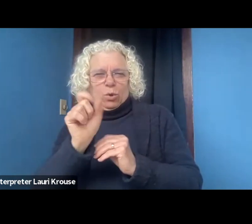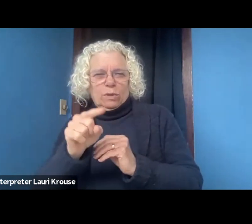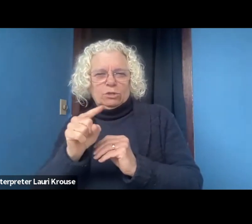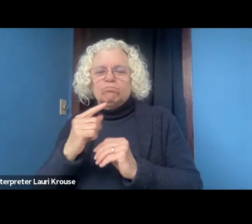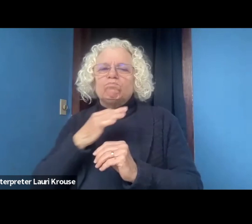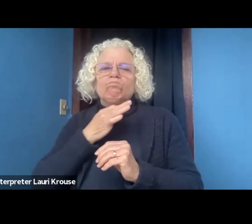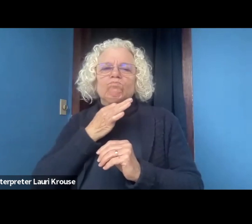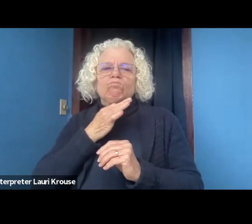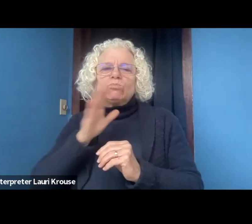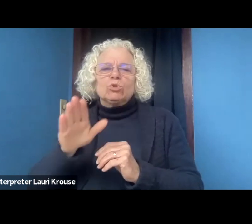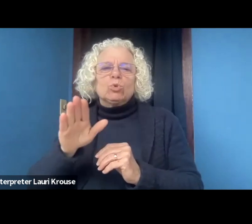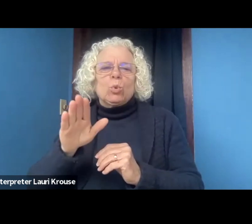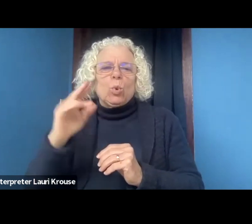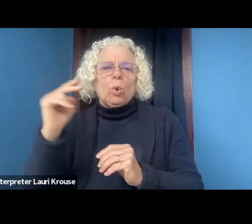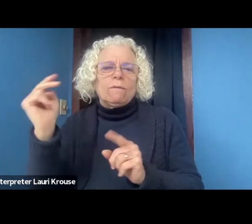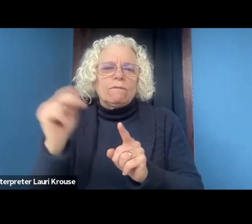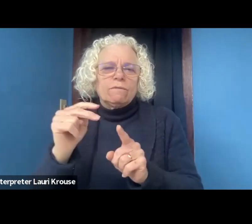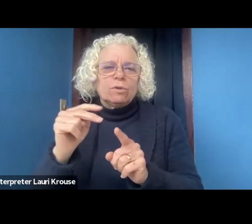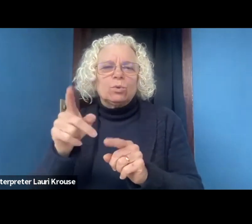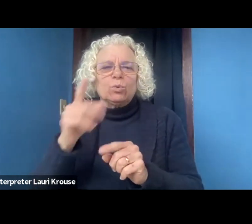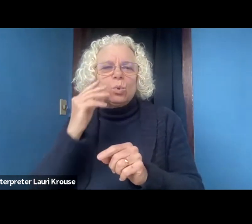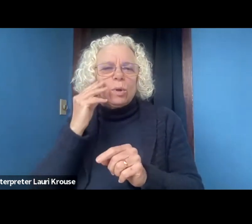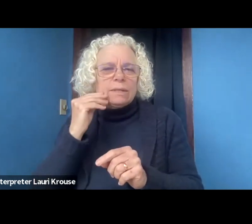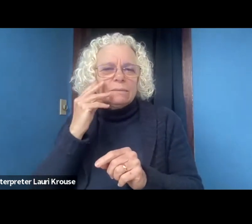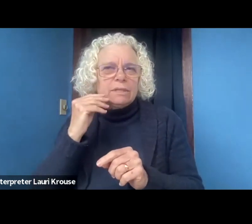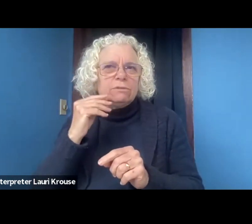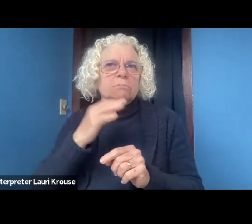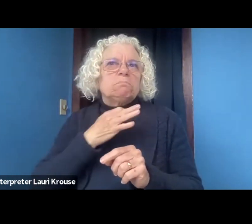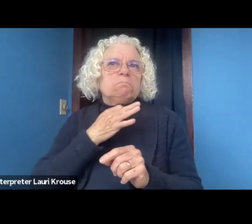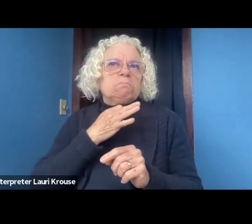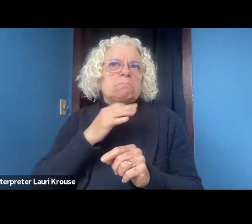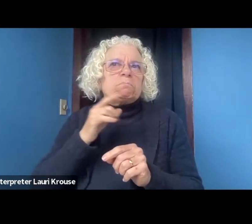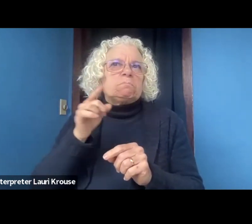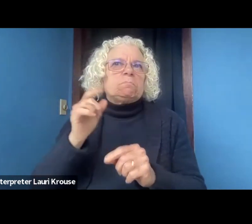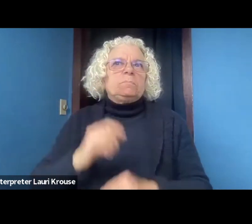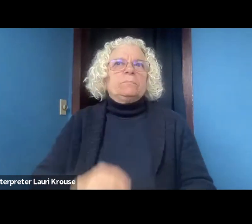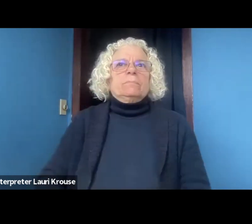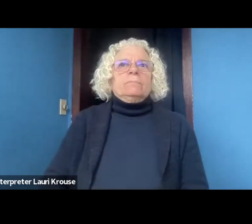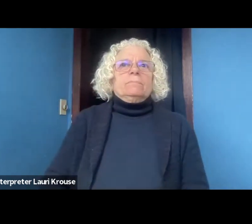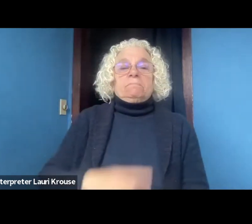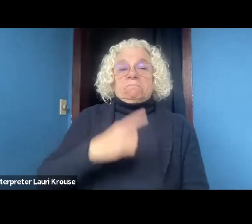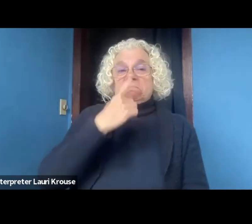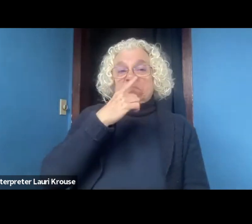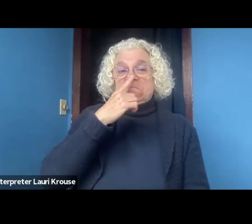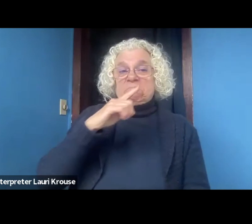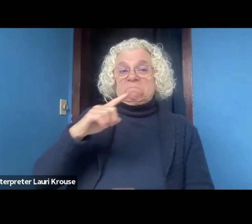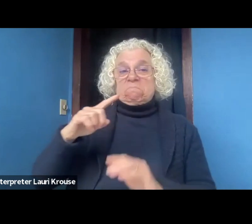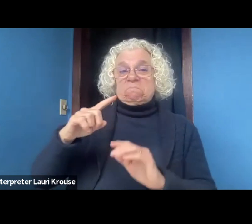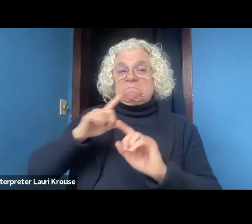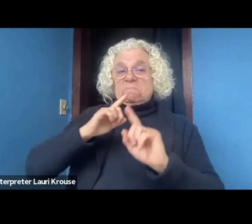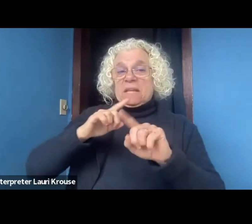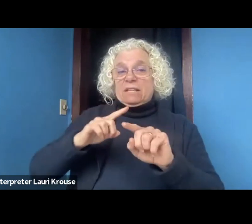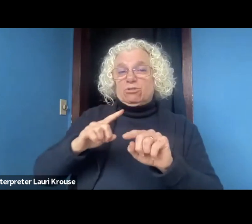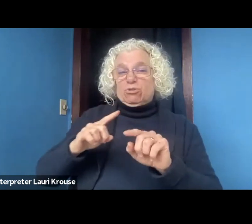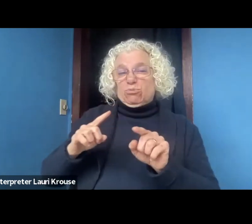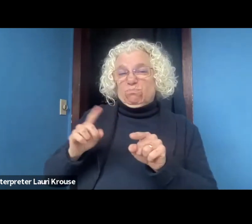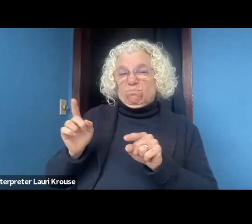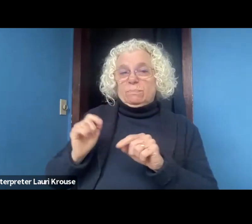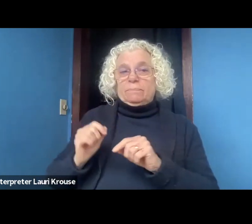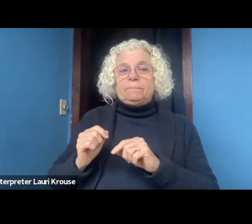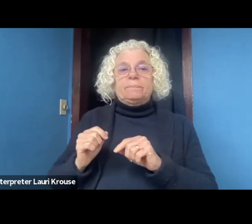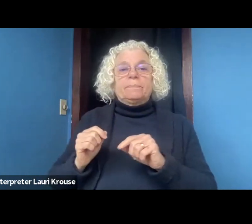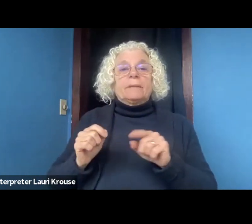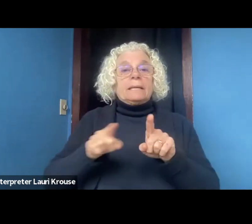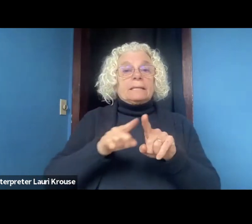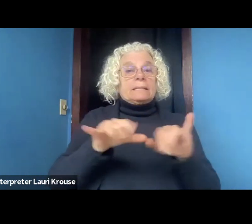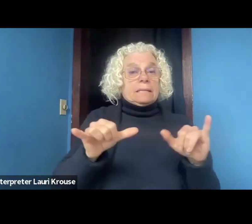get your take on what you experienced today. So please do fill out the poll if you have 2 minutes. While you're doing